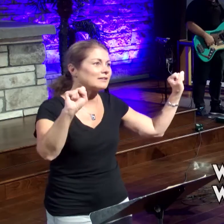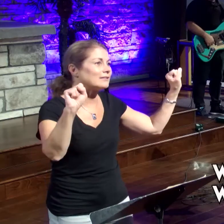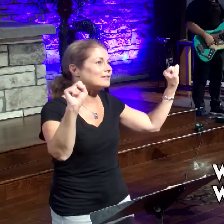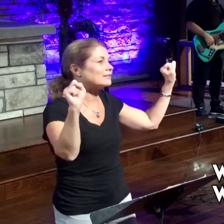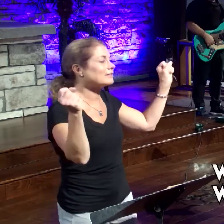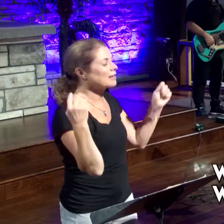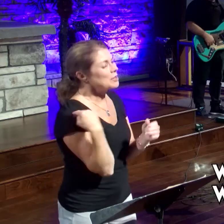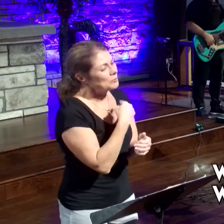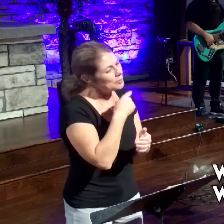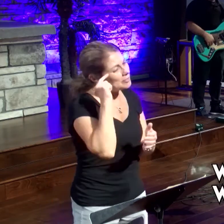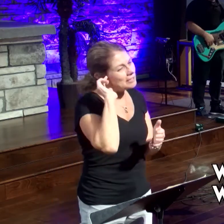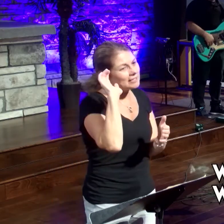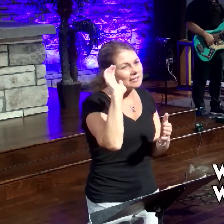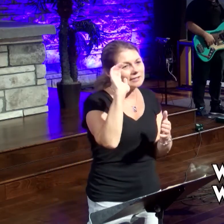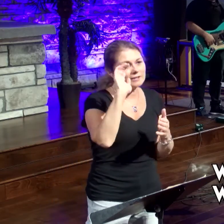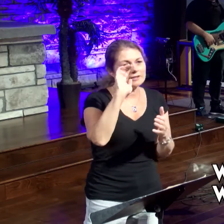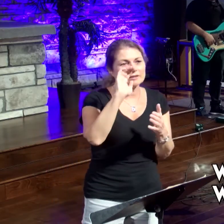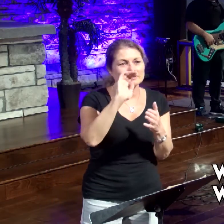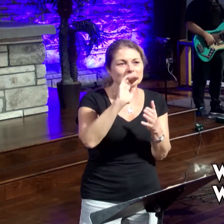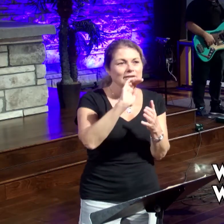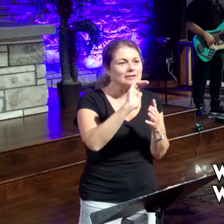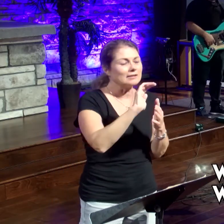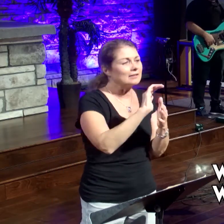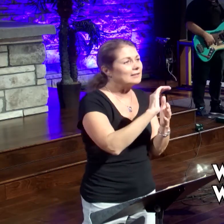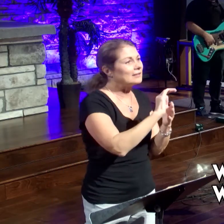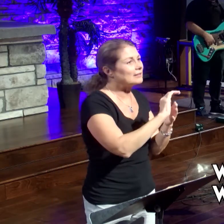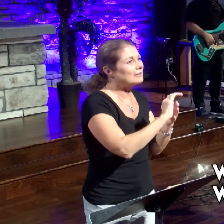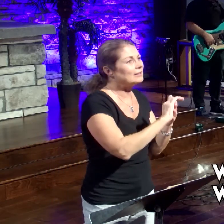salvation. We believe,